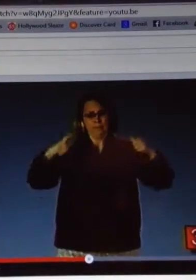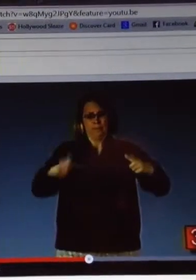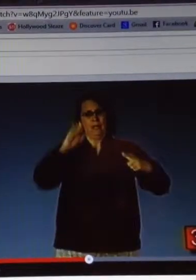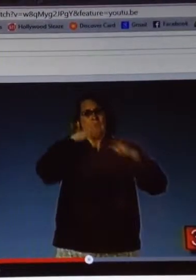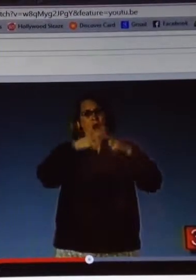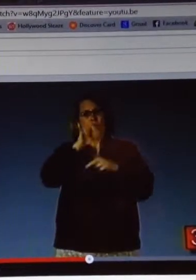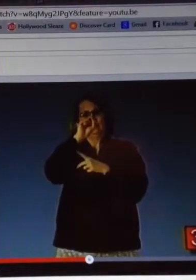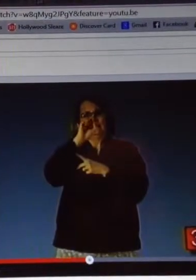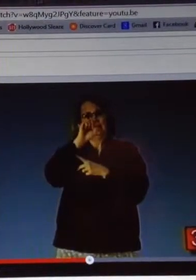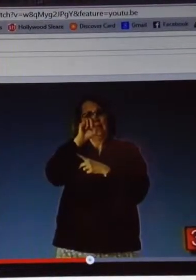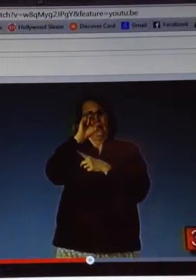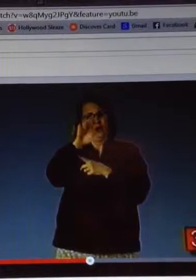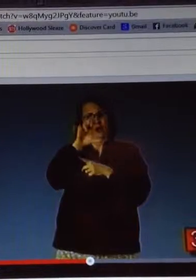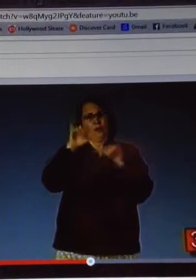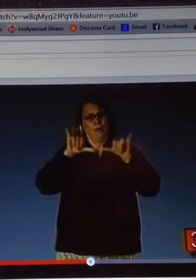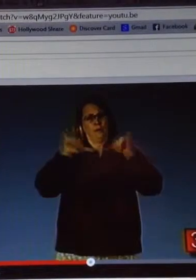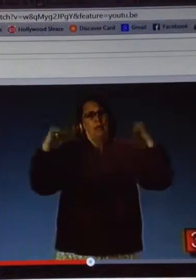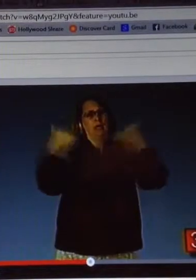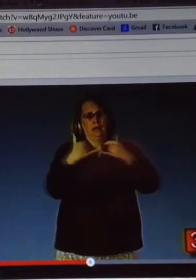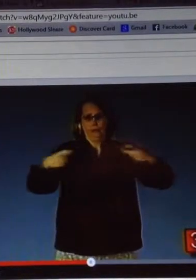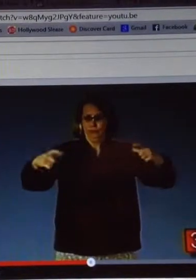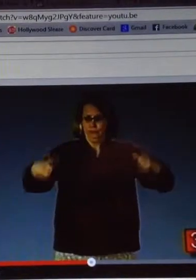few.